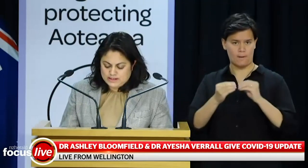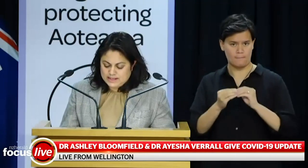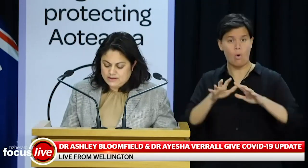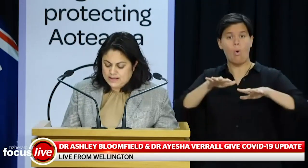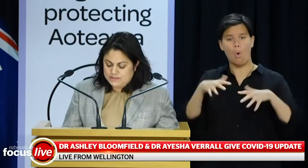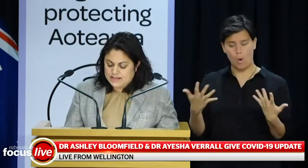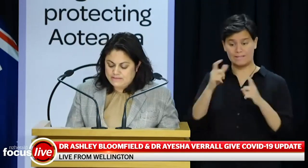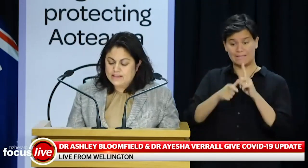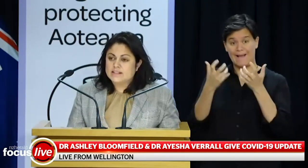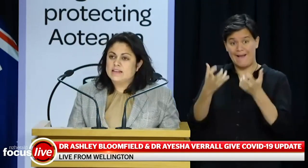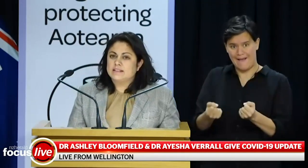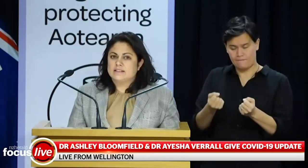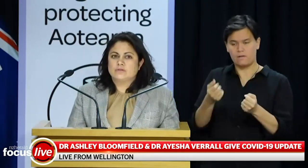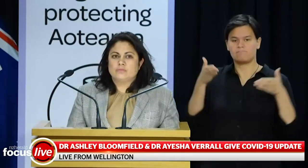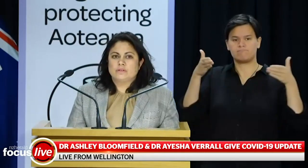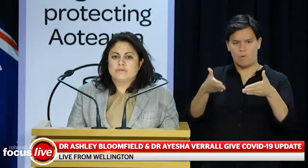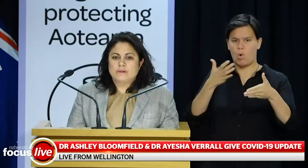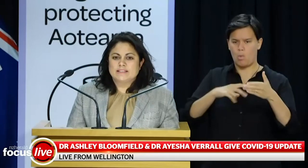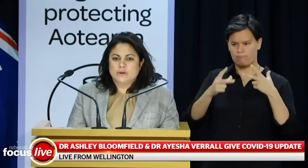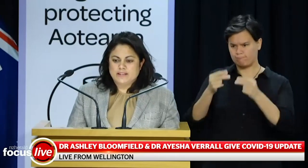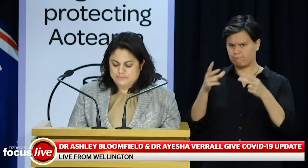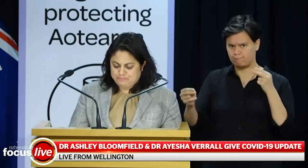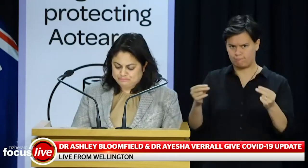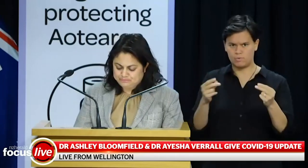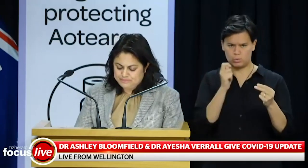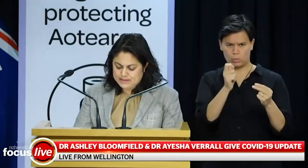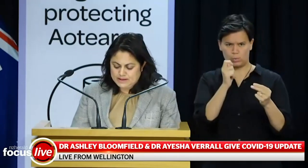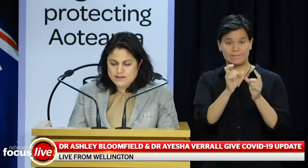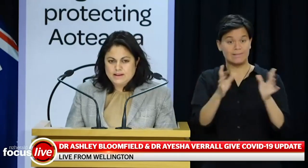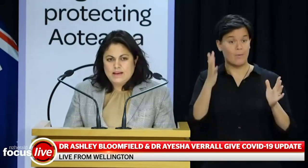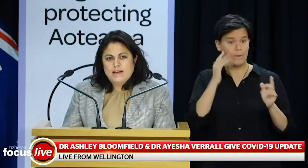in Auckland are gearing up to start vaccinating this group from next week.